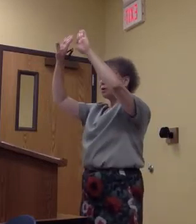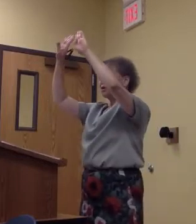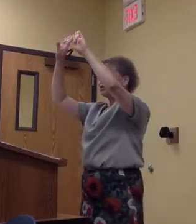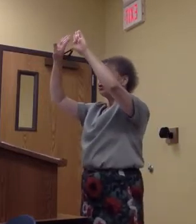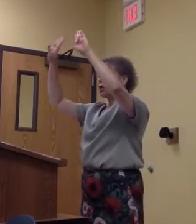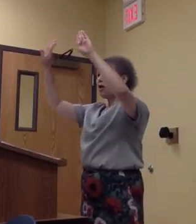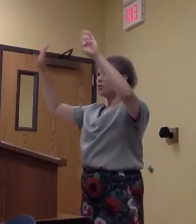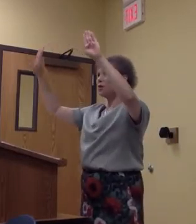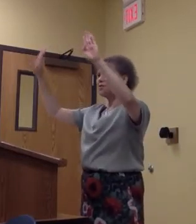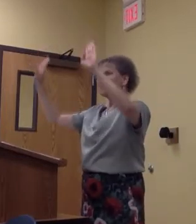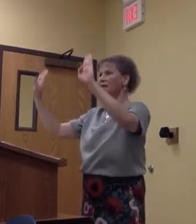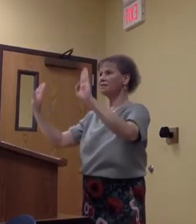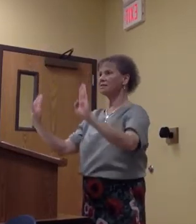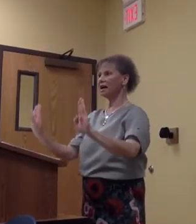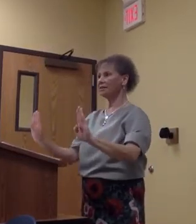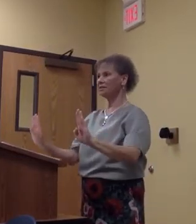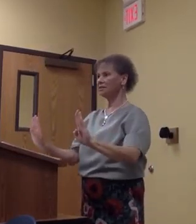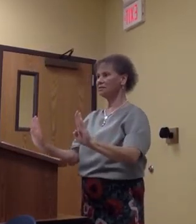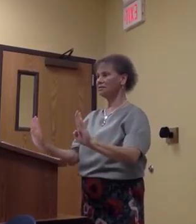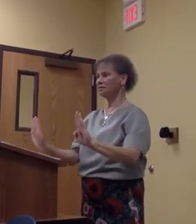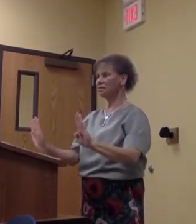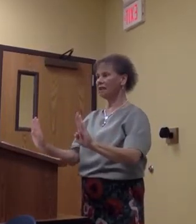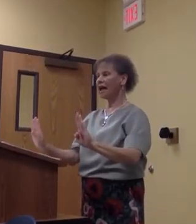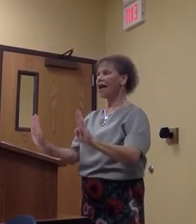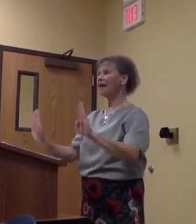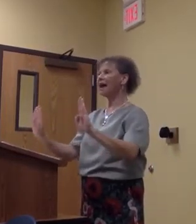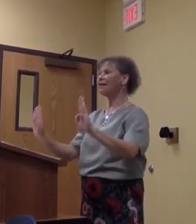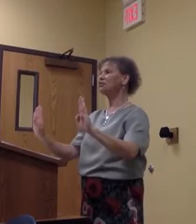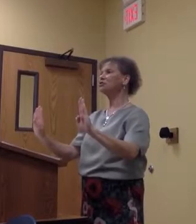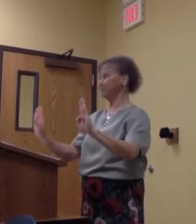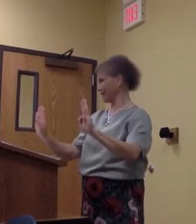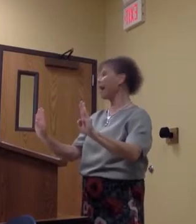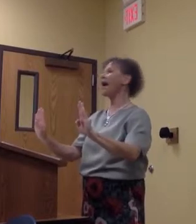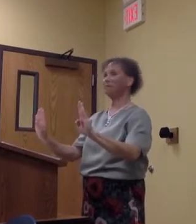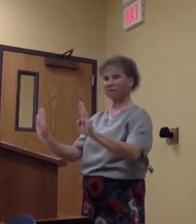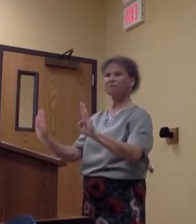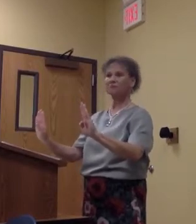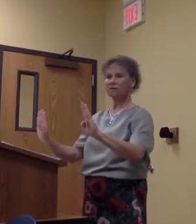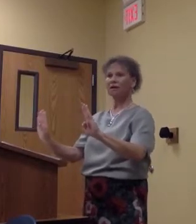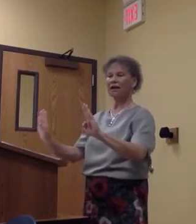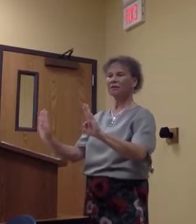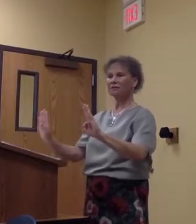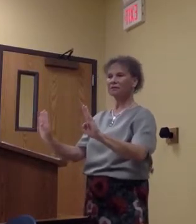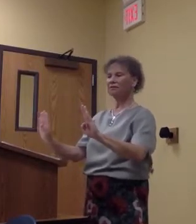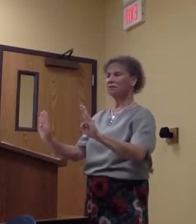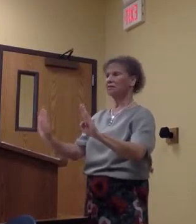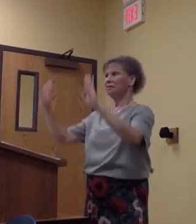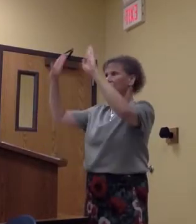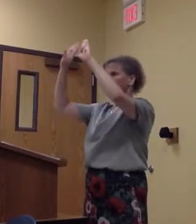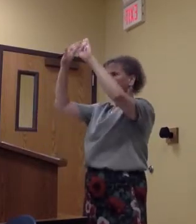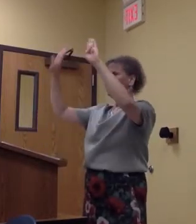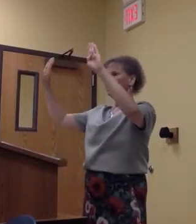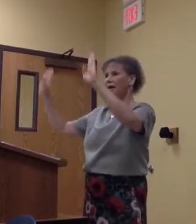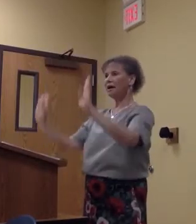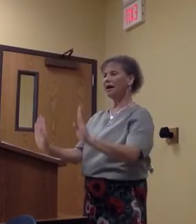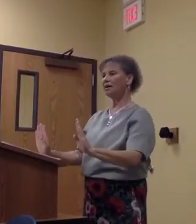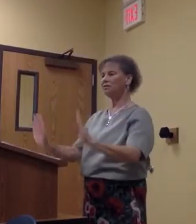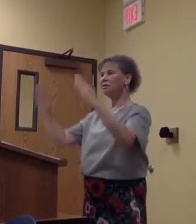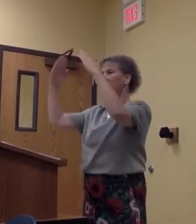going to draw the roof and the sides. And a house, right? A house. I